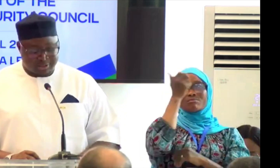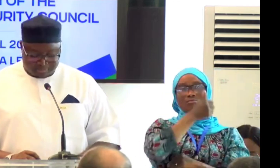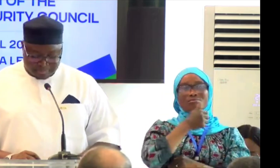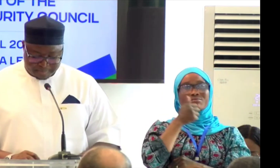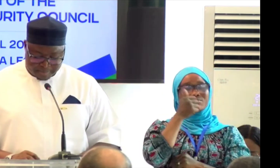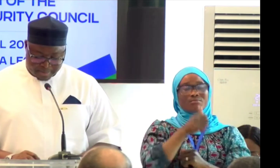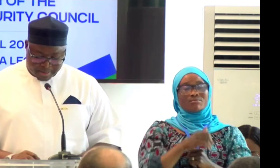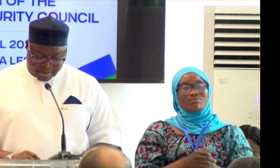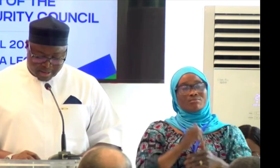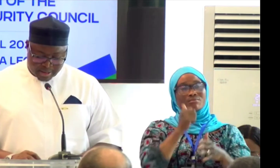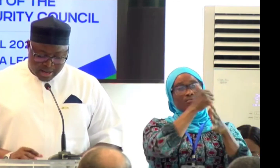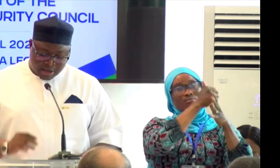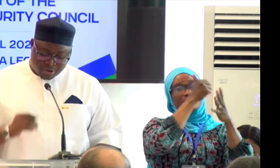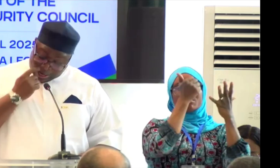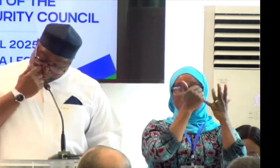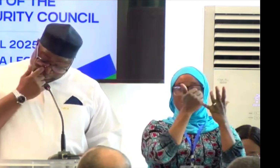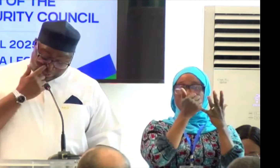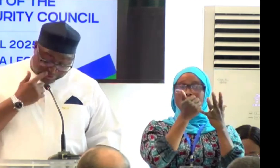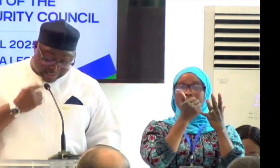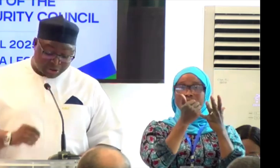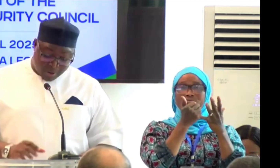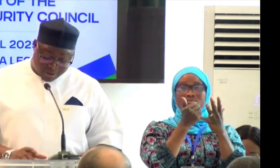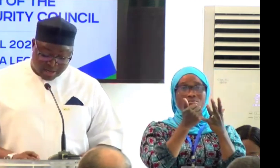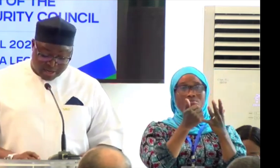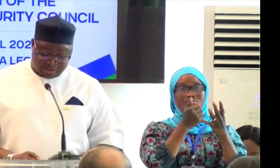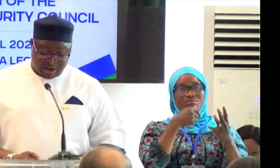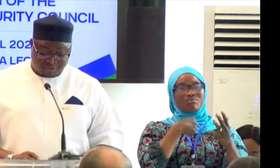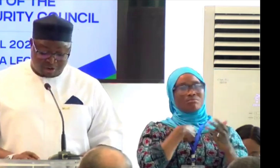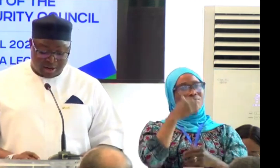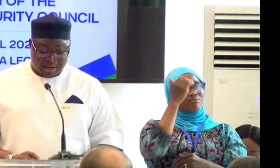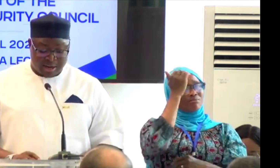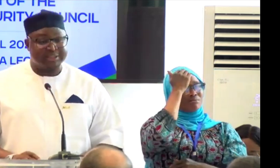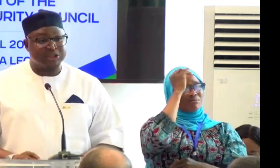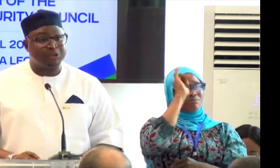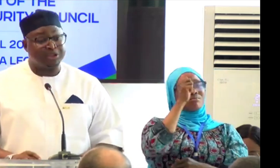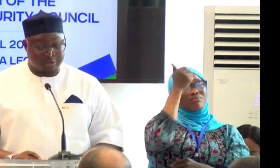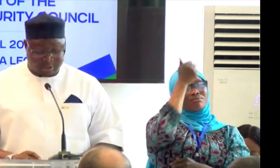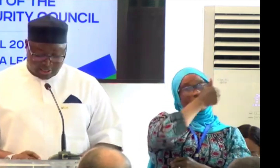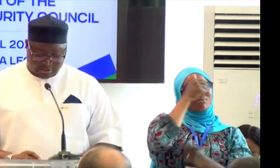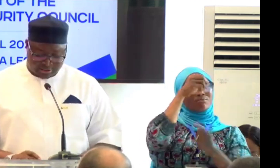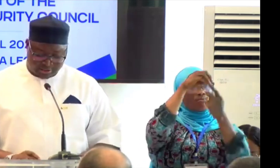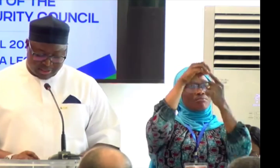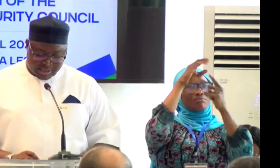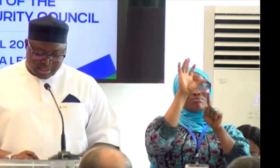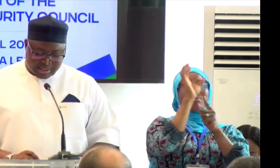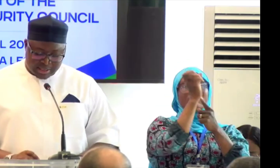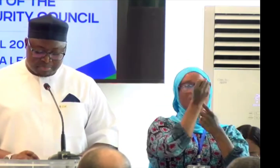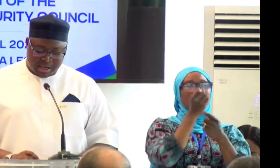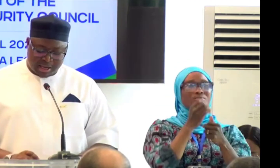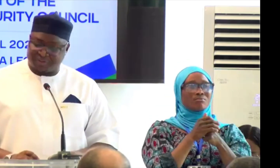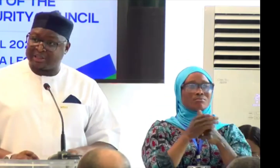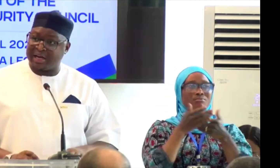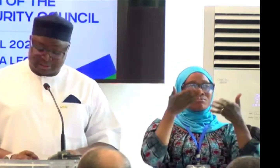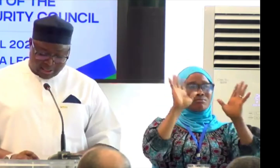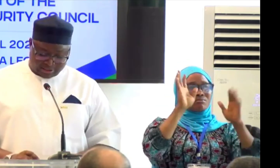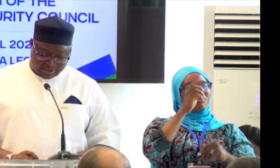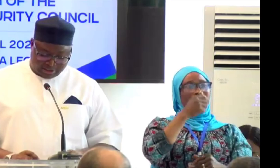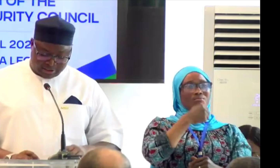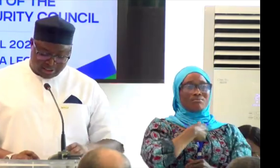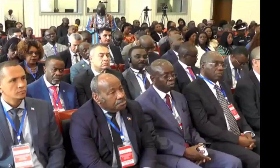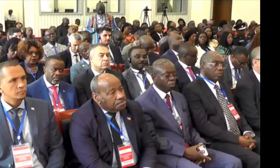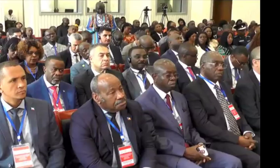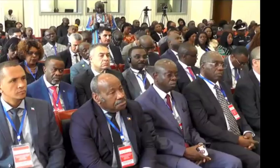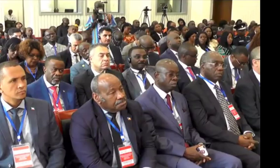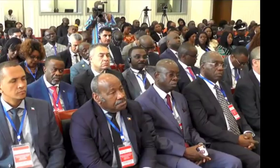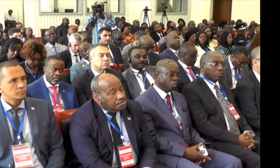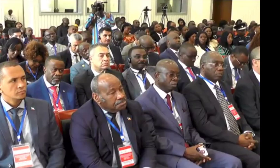priority. And it has recognized Africa as a special case. Let me emphasize, Excellencies,